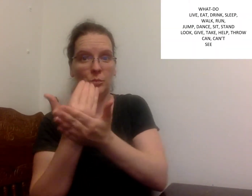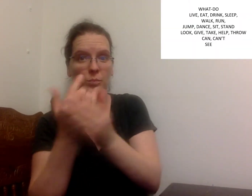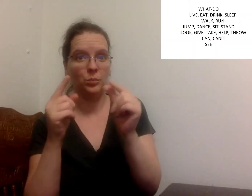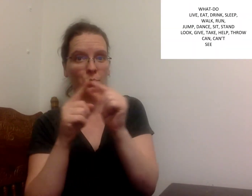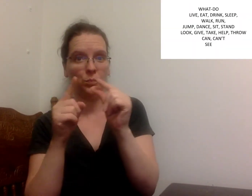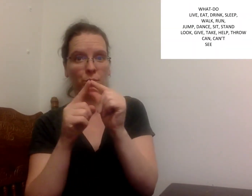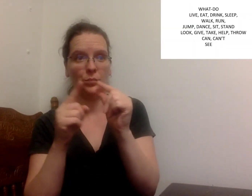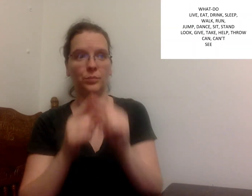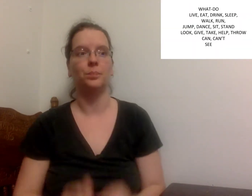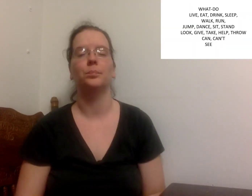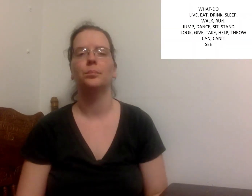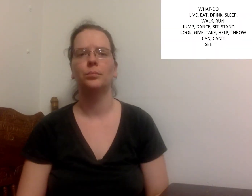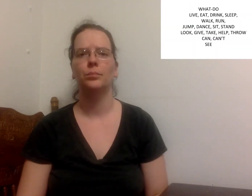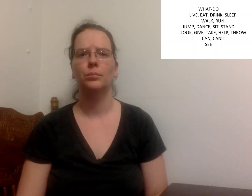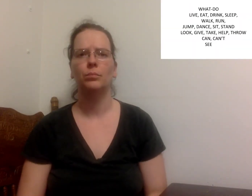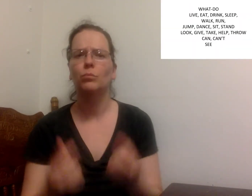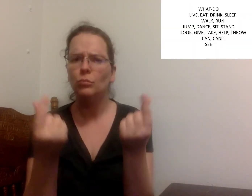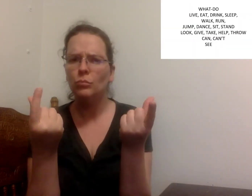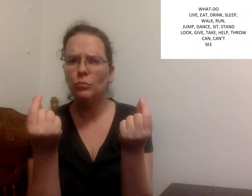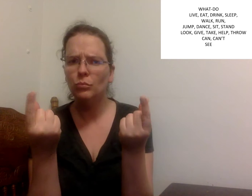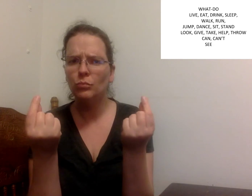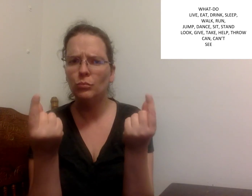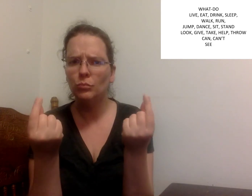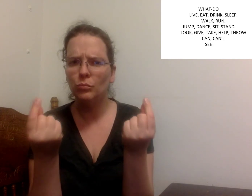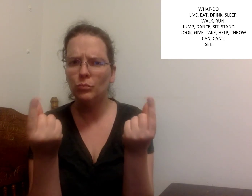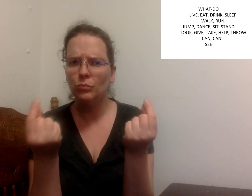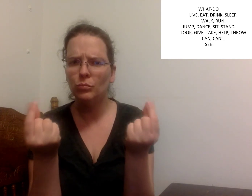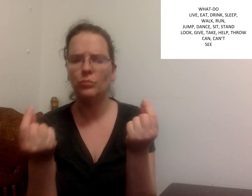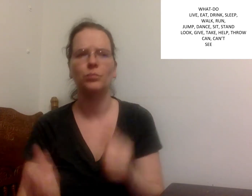Now, new vocabulary. What do?